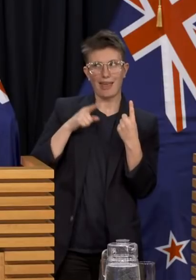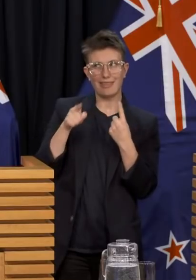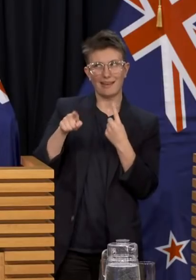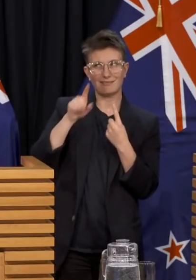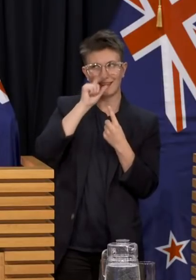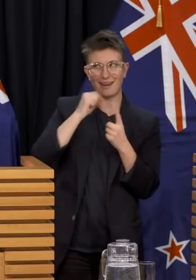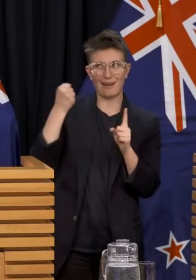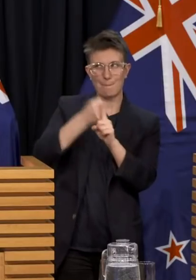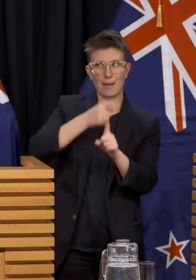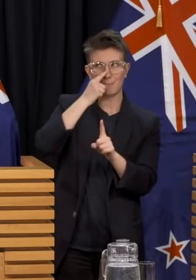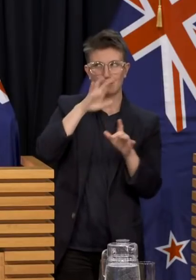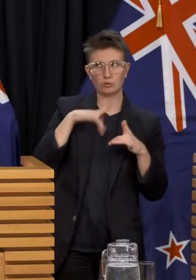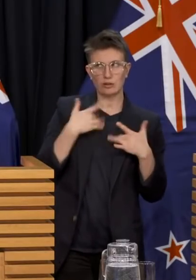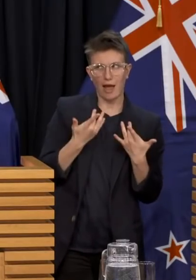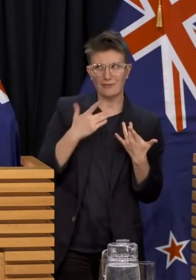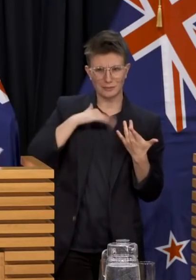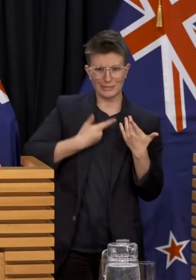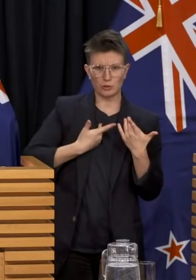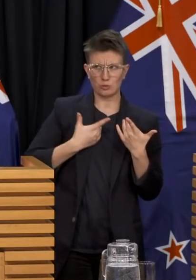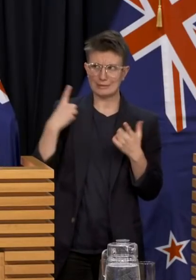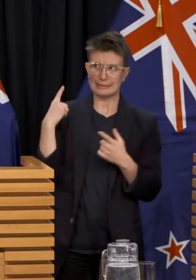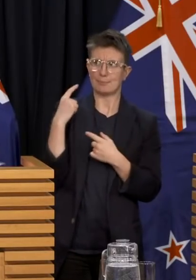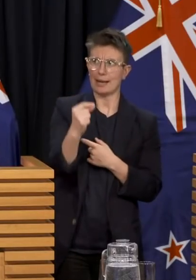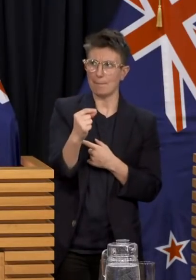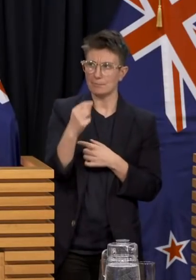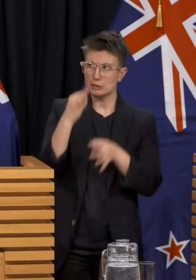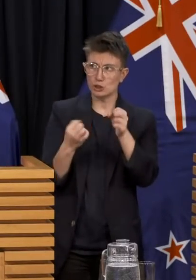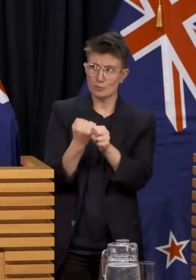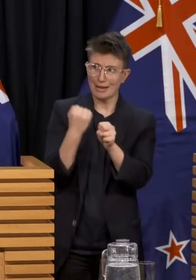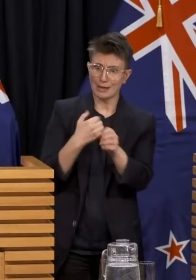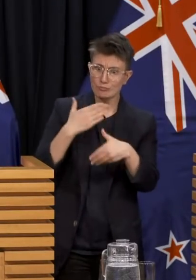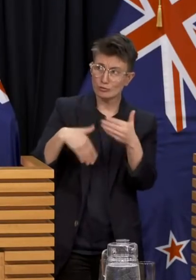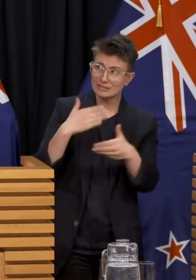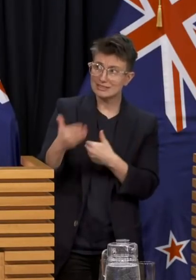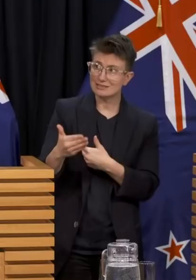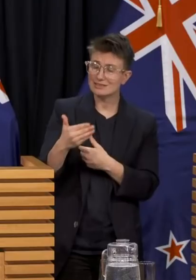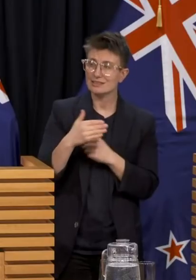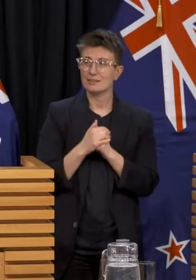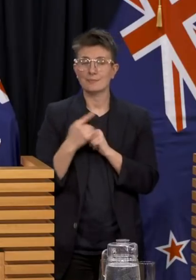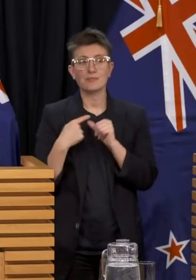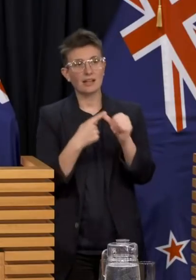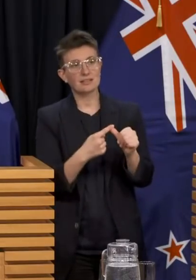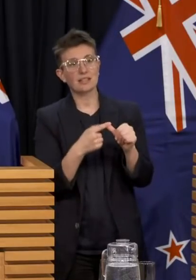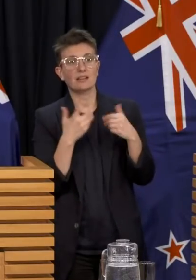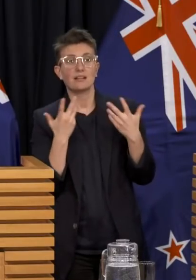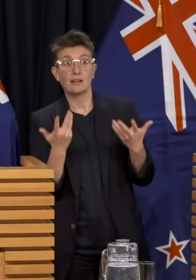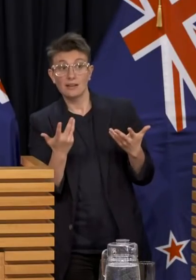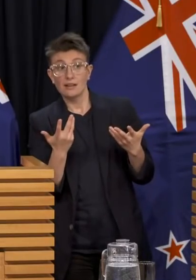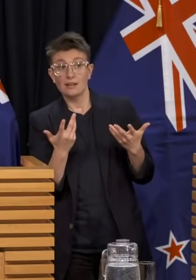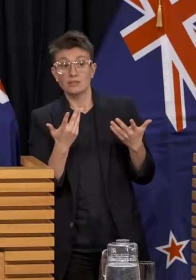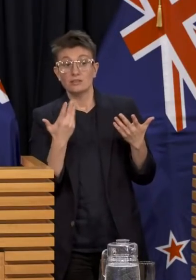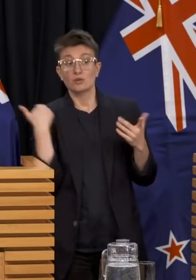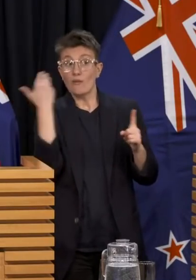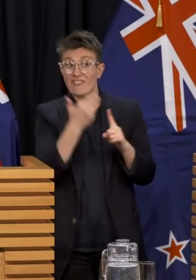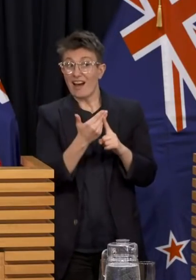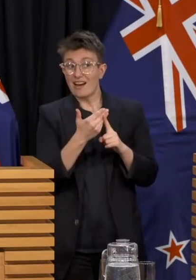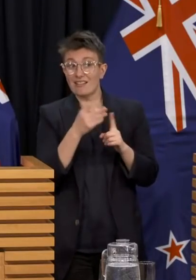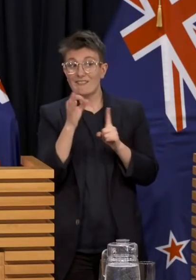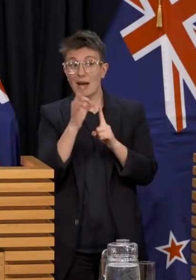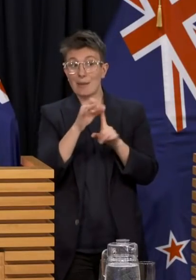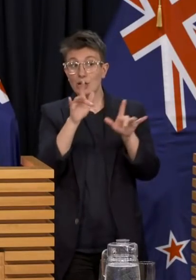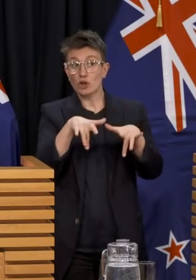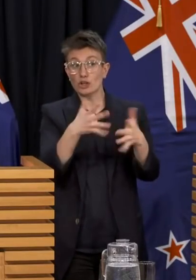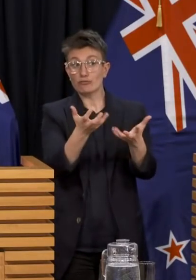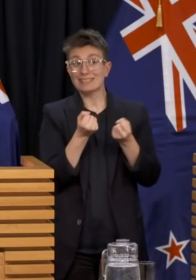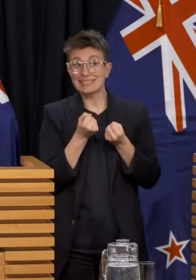won't always necessarily be the case. And again, as I say, my understanding is that they haven't actually received an application for that